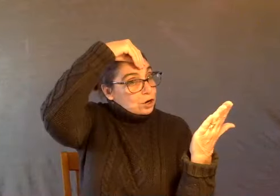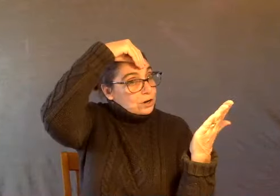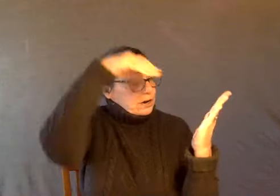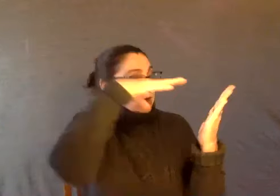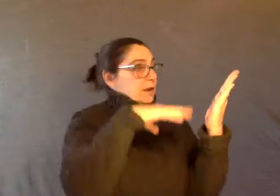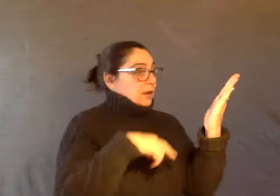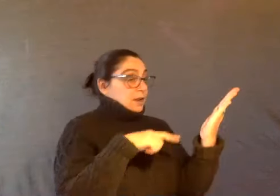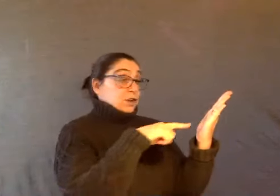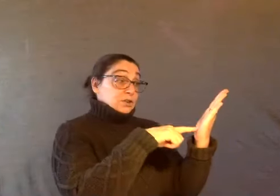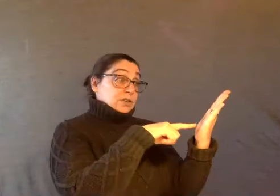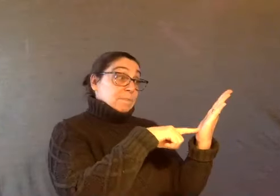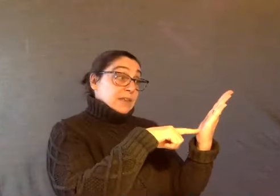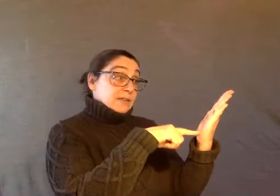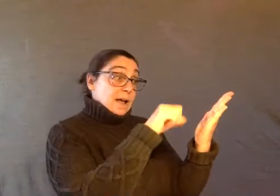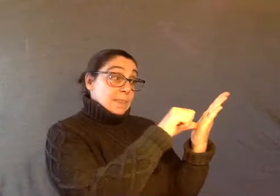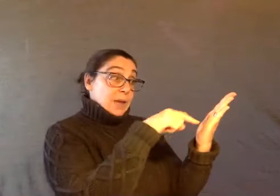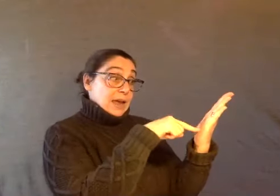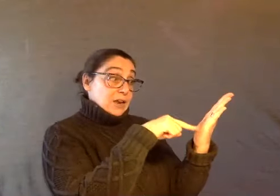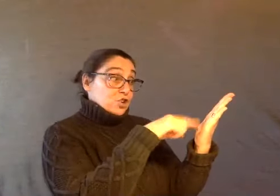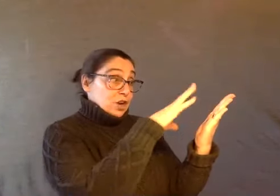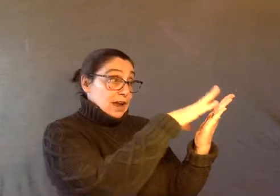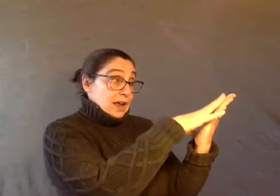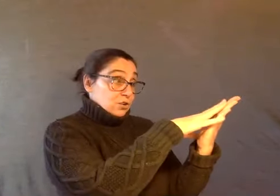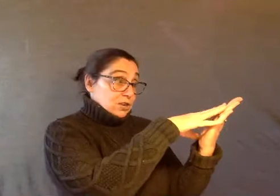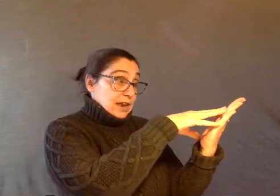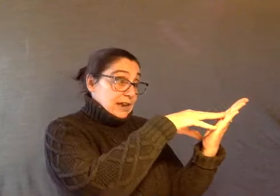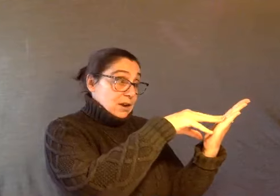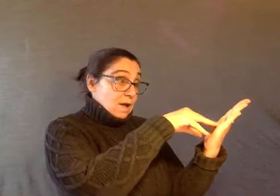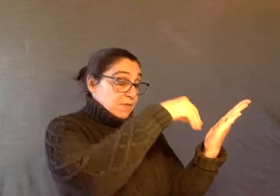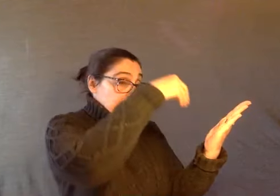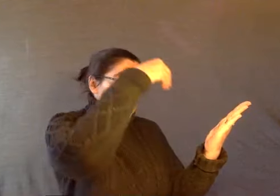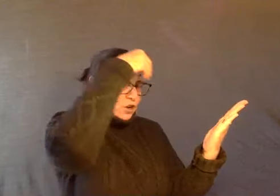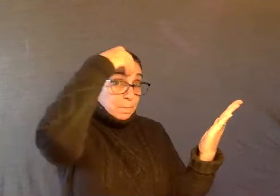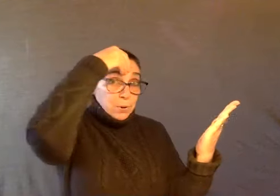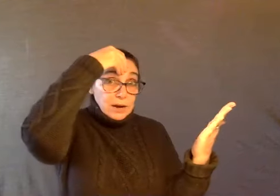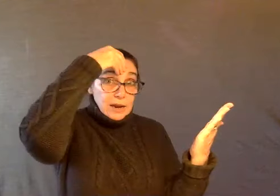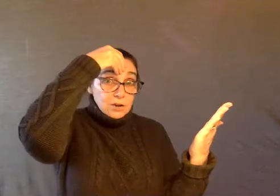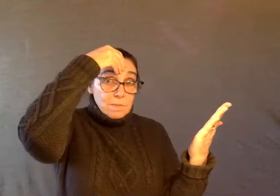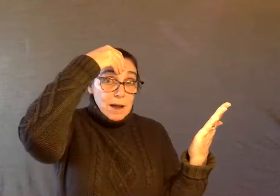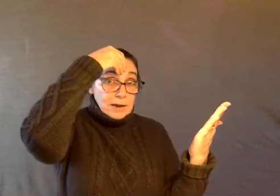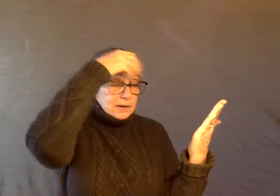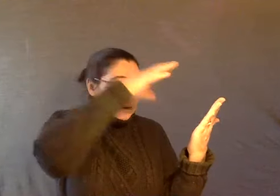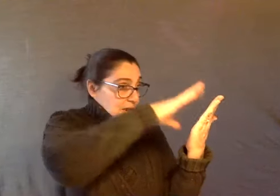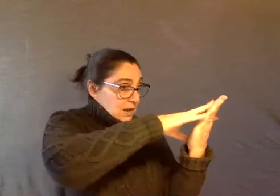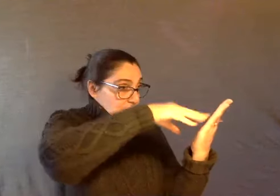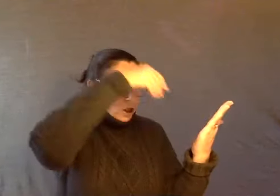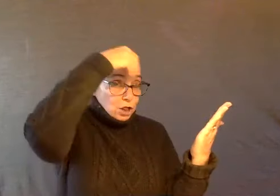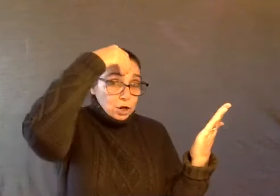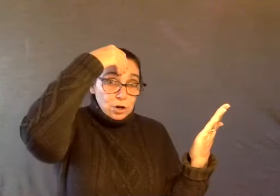learn. Something is on the page and you're taking it off the page and putting it in your mind.